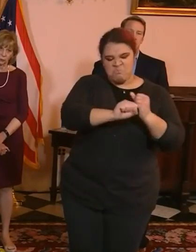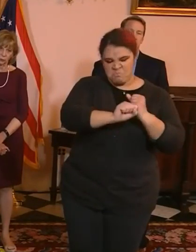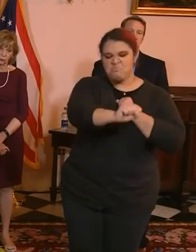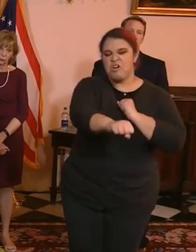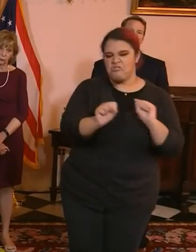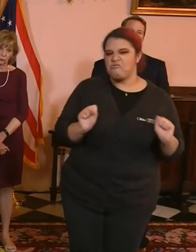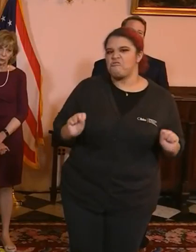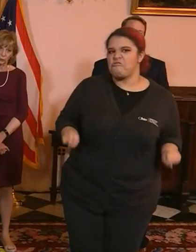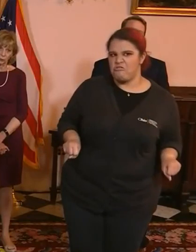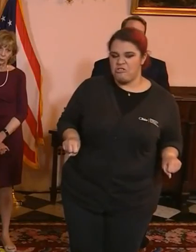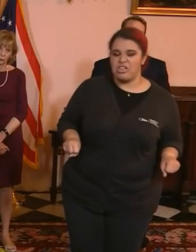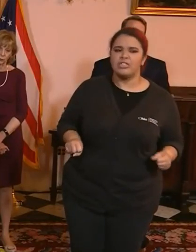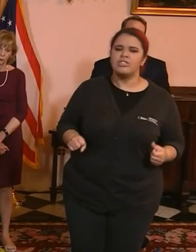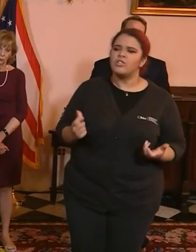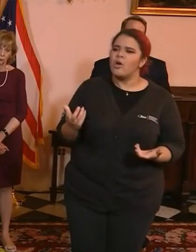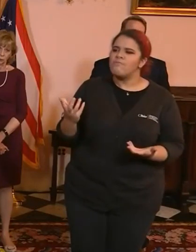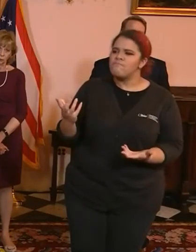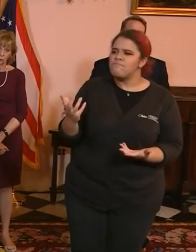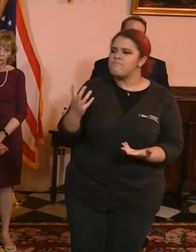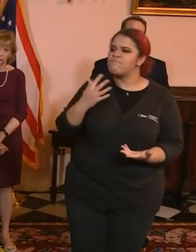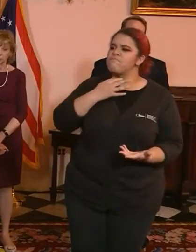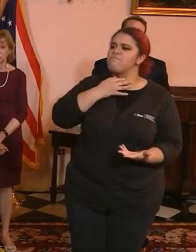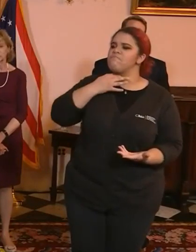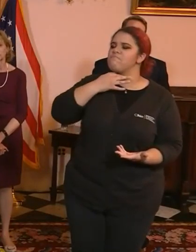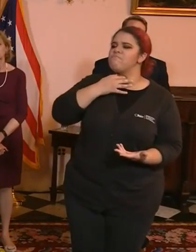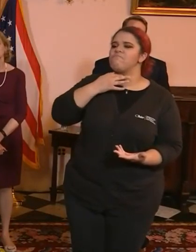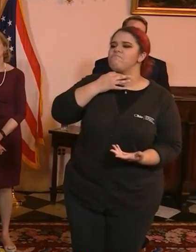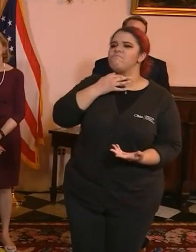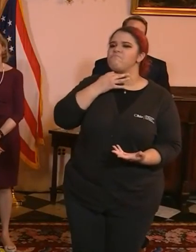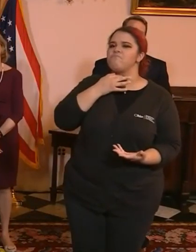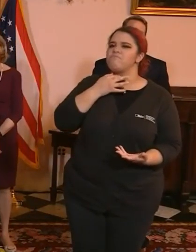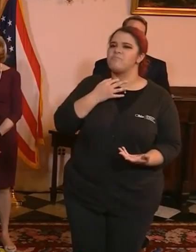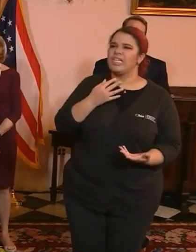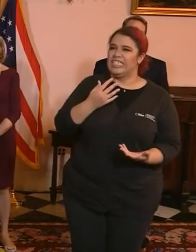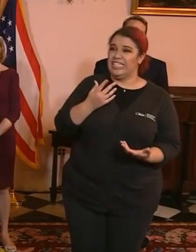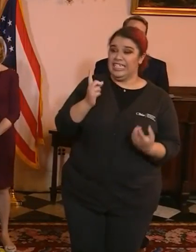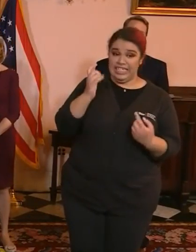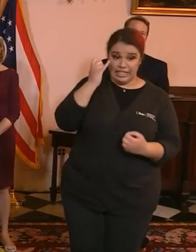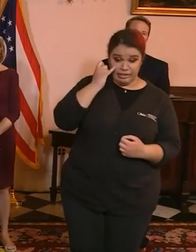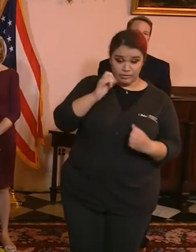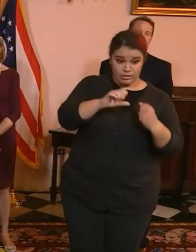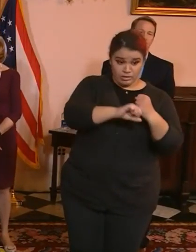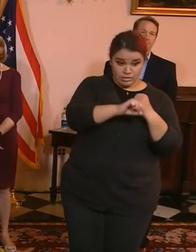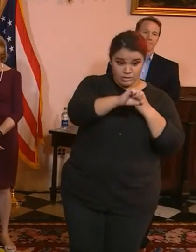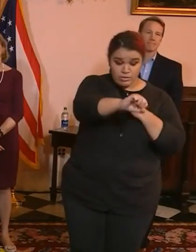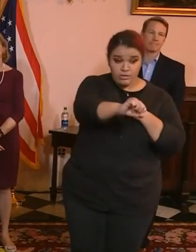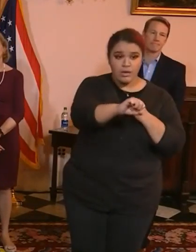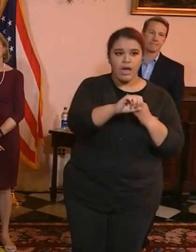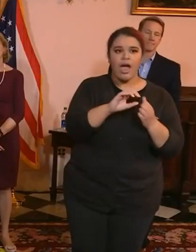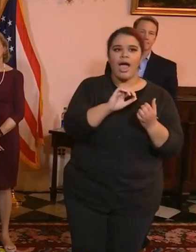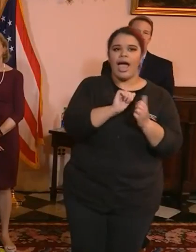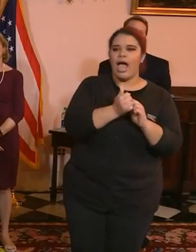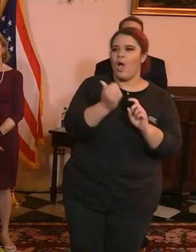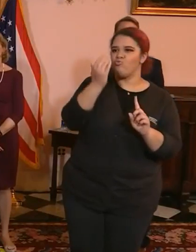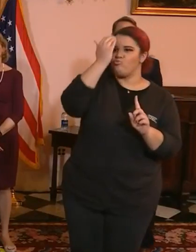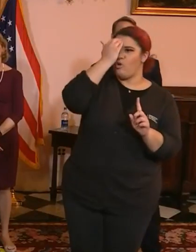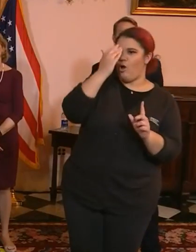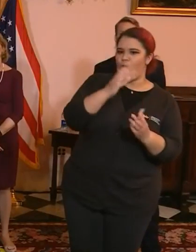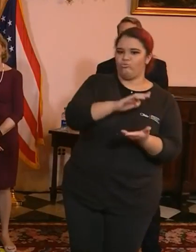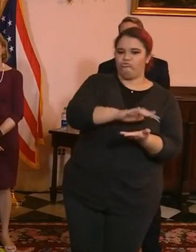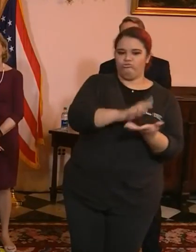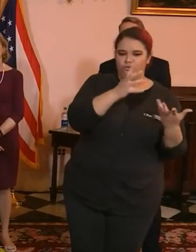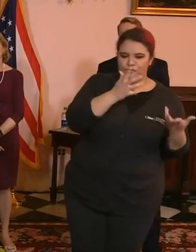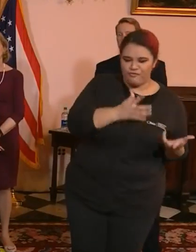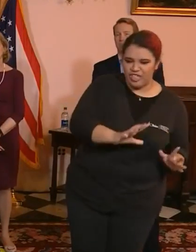about what ending the school year would look like in terms of mandatory testing,